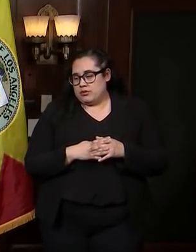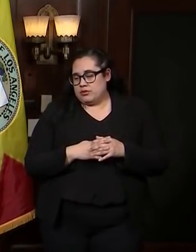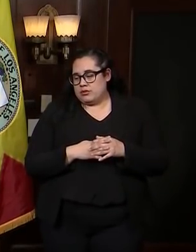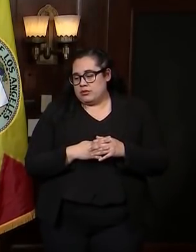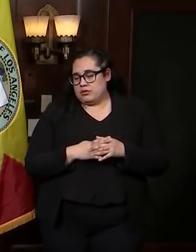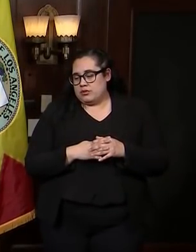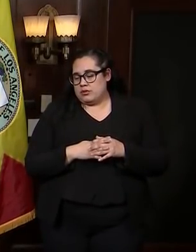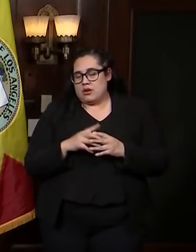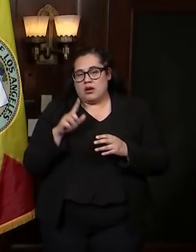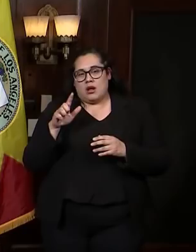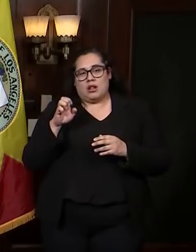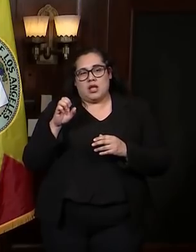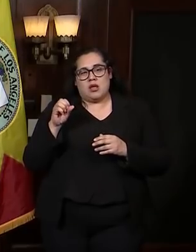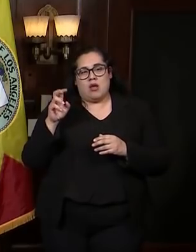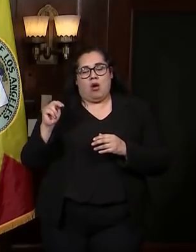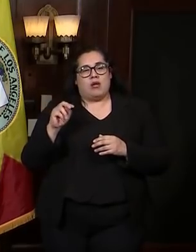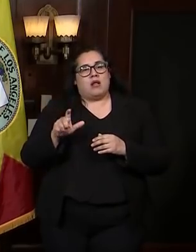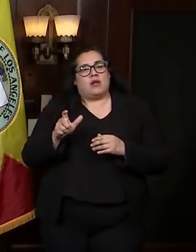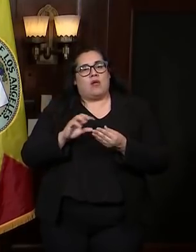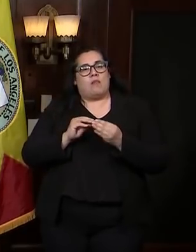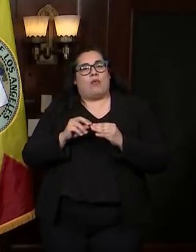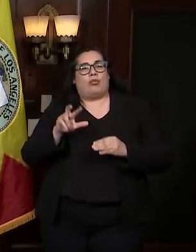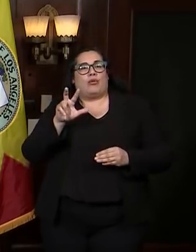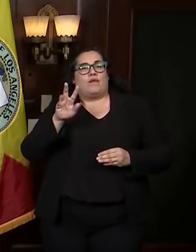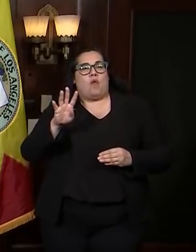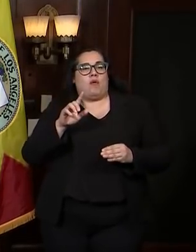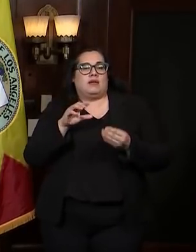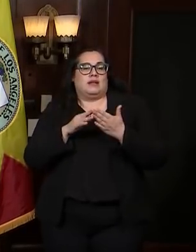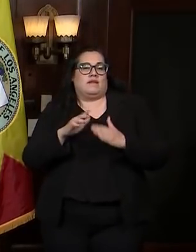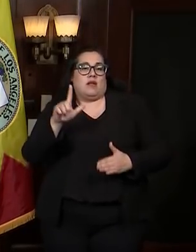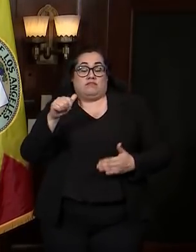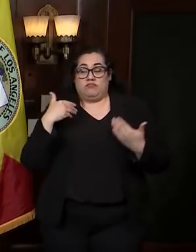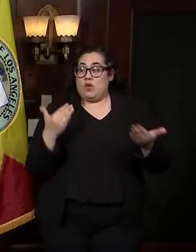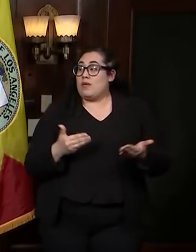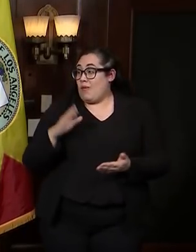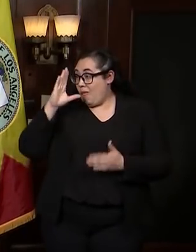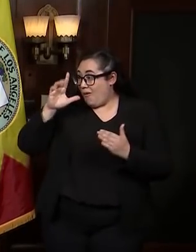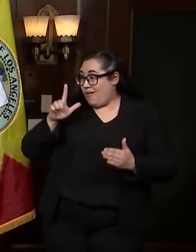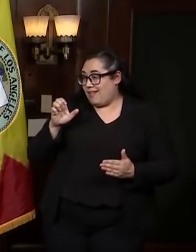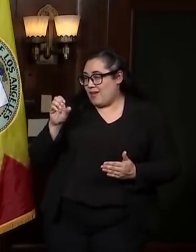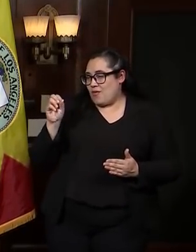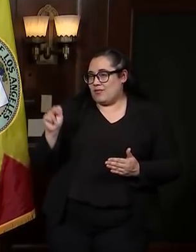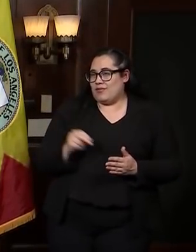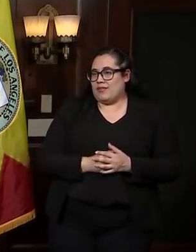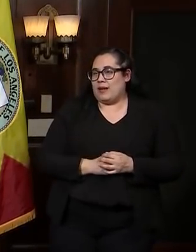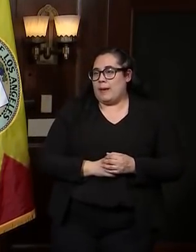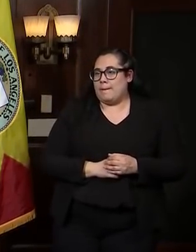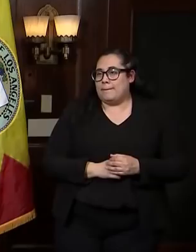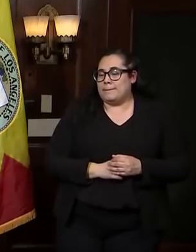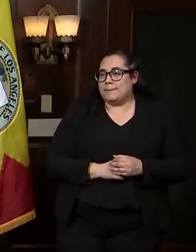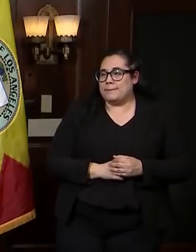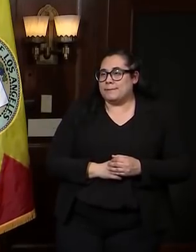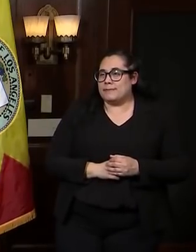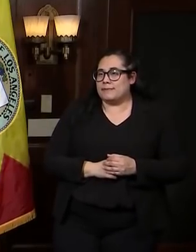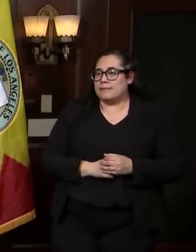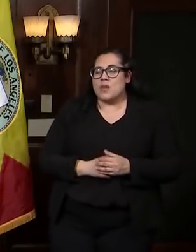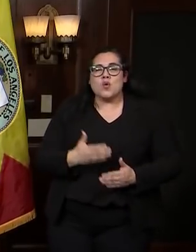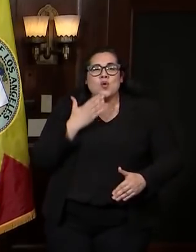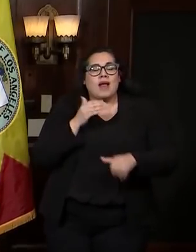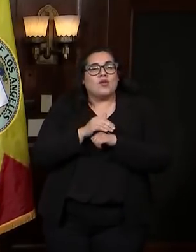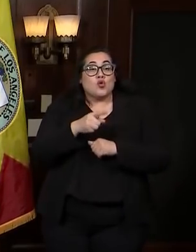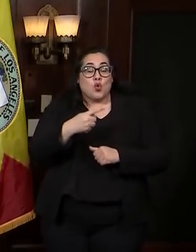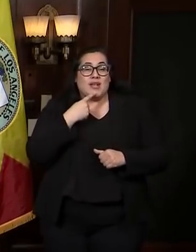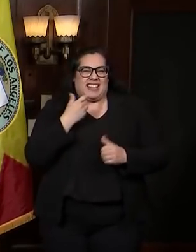with Univision, Channel 34, Los Angeles. Please go ahead. Hola, Leon. Mayor, good afternoon. You have said that it is